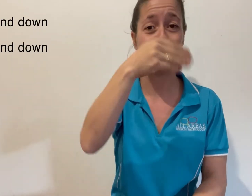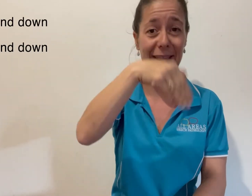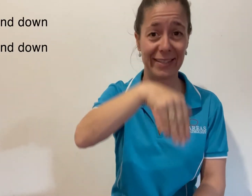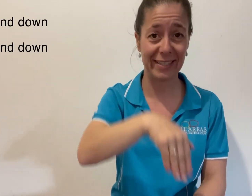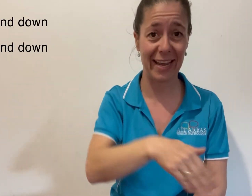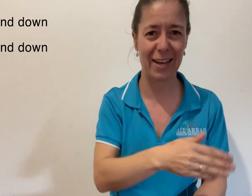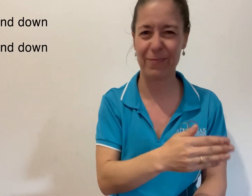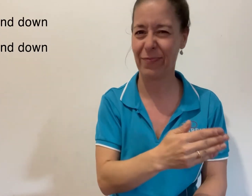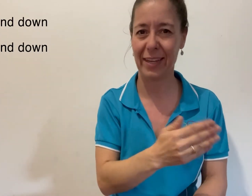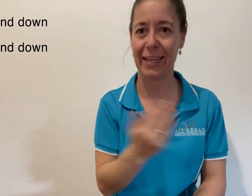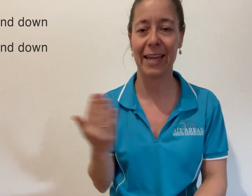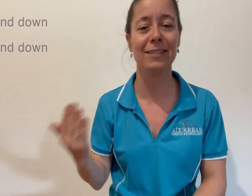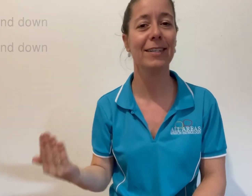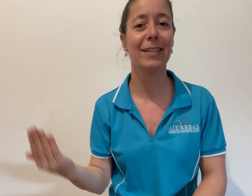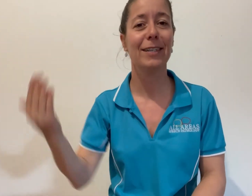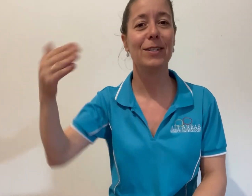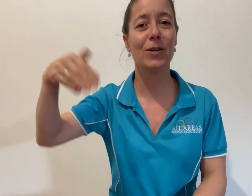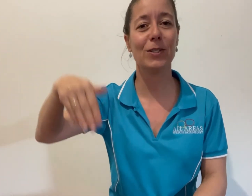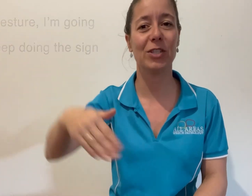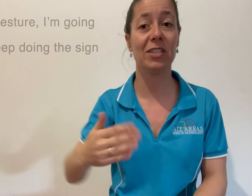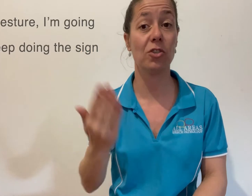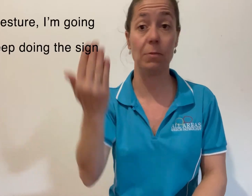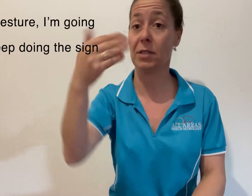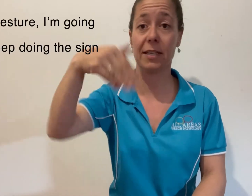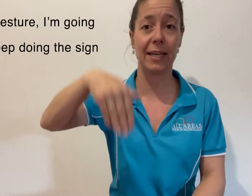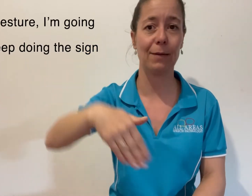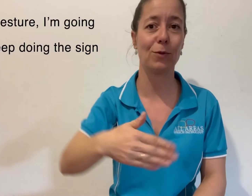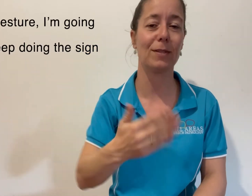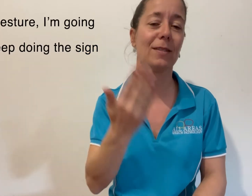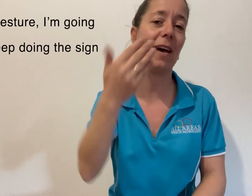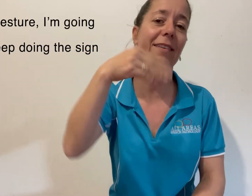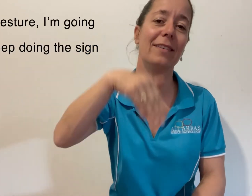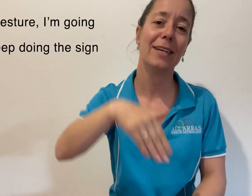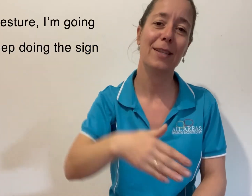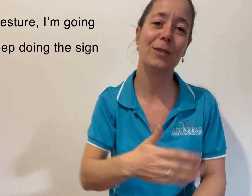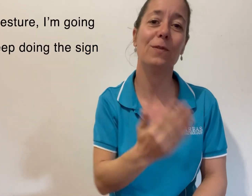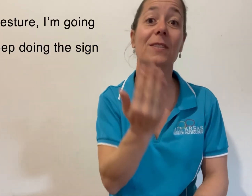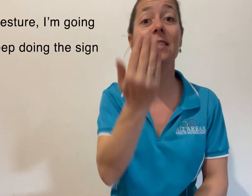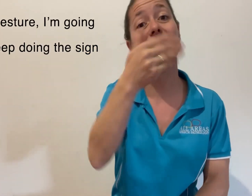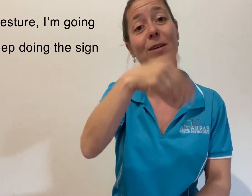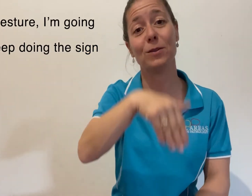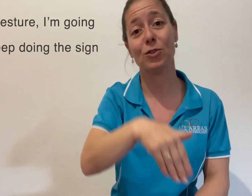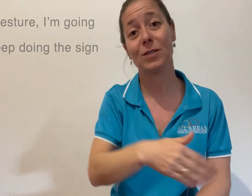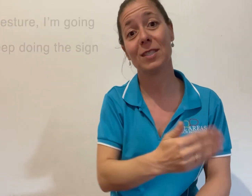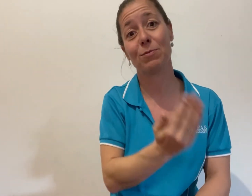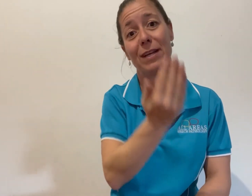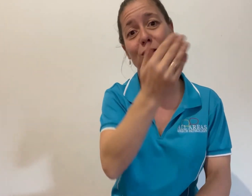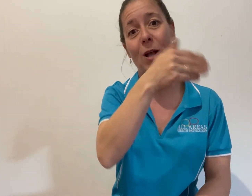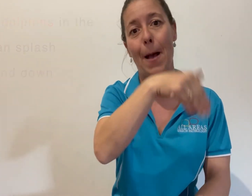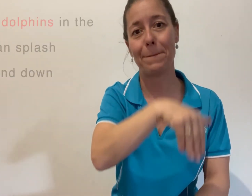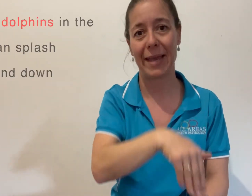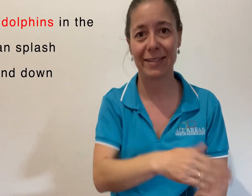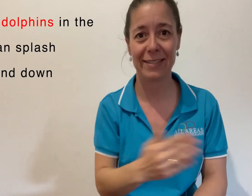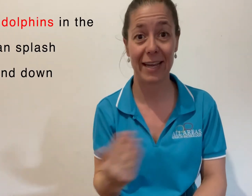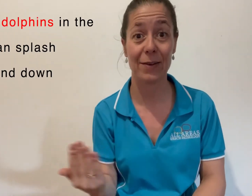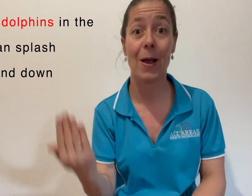and down. Again, no gesture, I'm just gonna keep doing the sign. The dolphins in the ocean splash up and down,